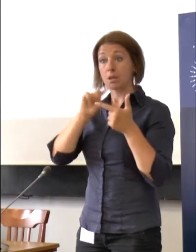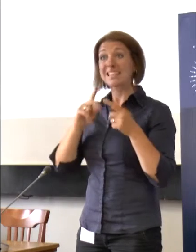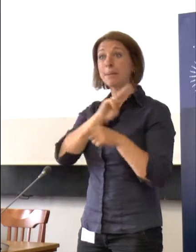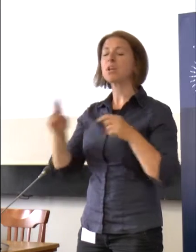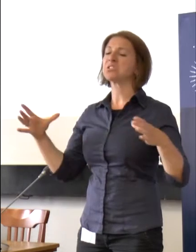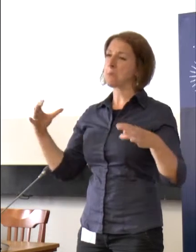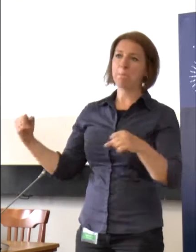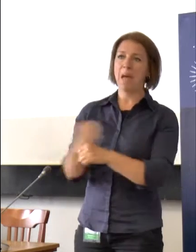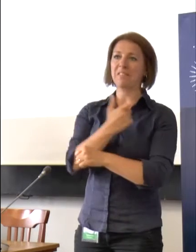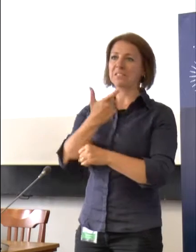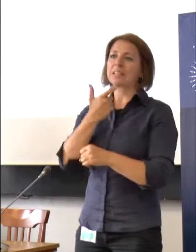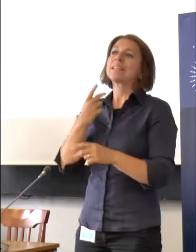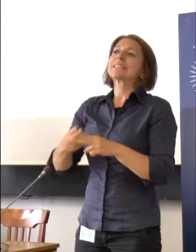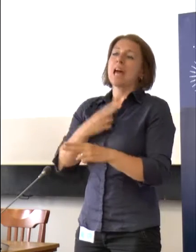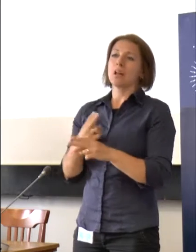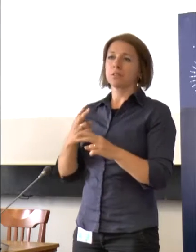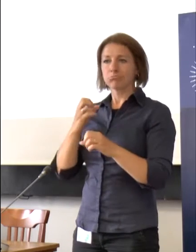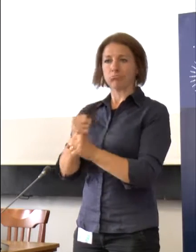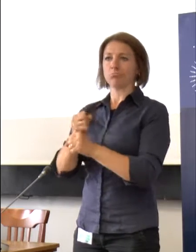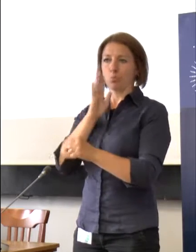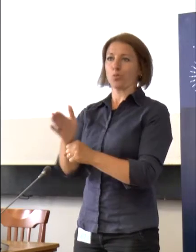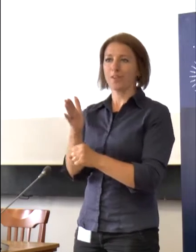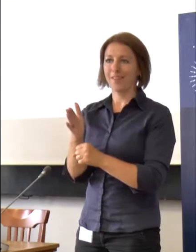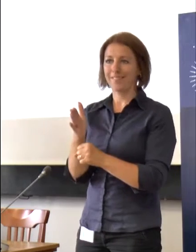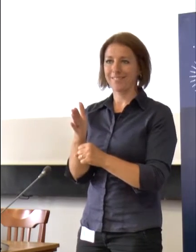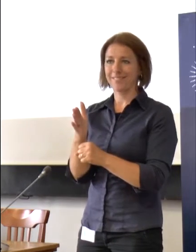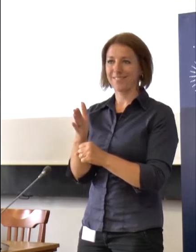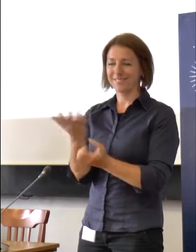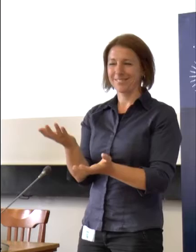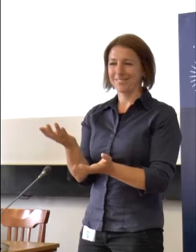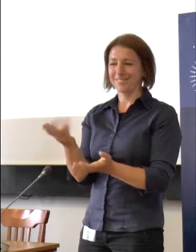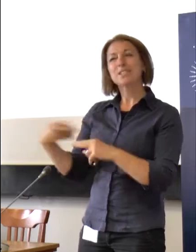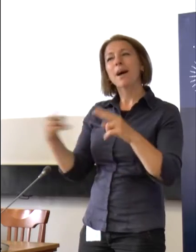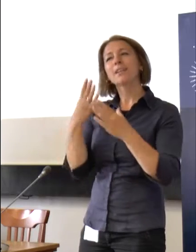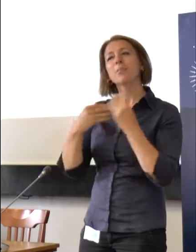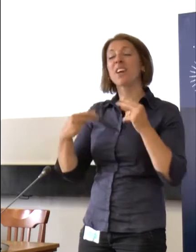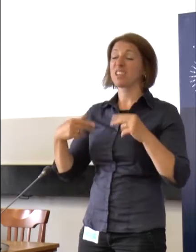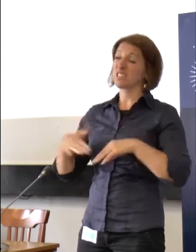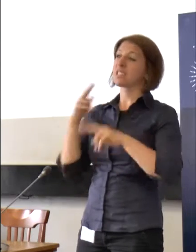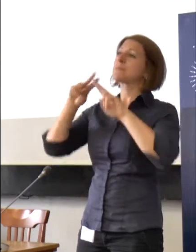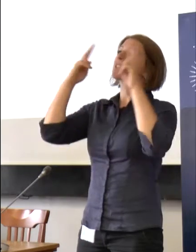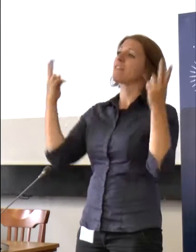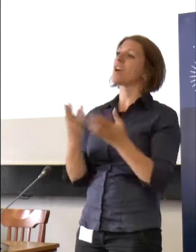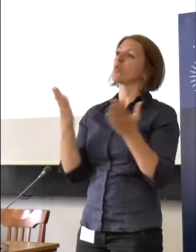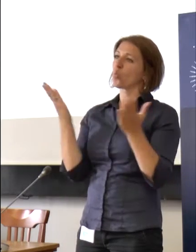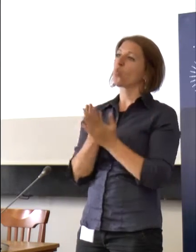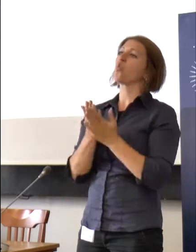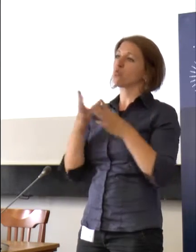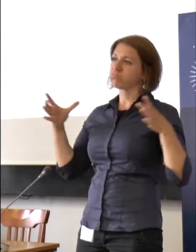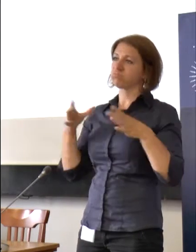Yes, global language and worldviews. I think we have to know that there is this